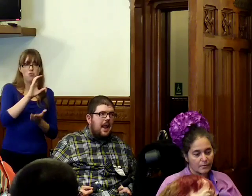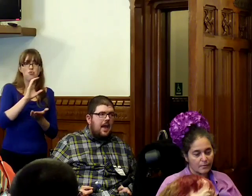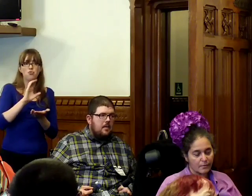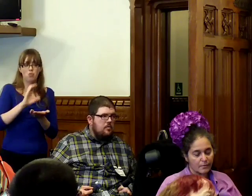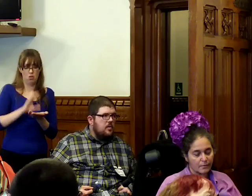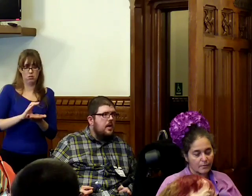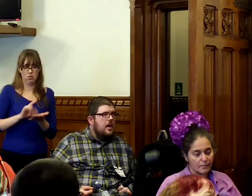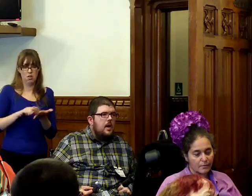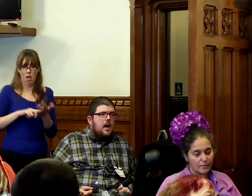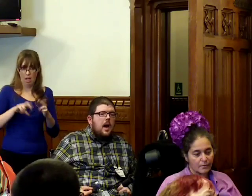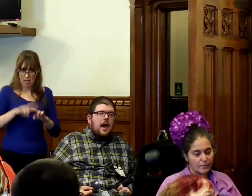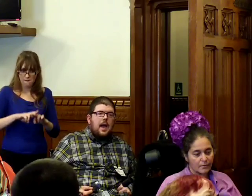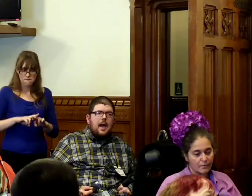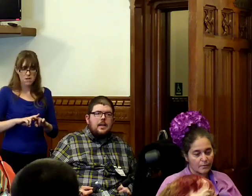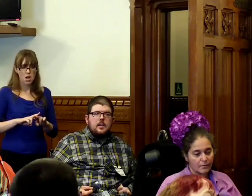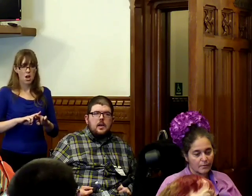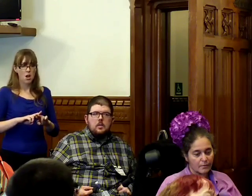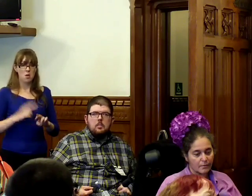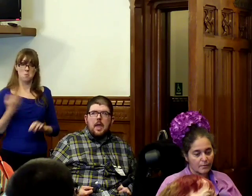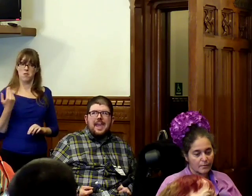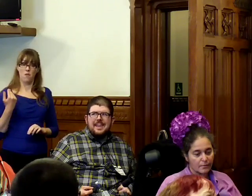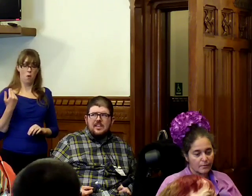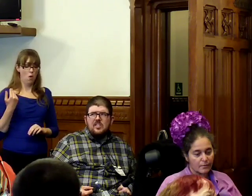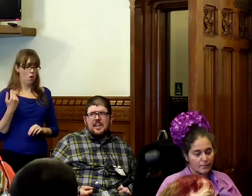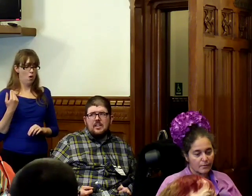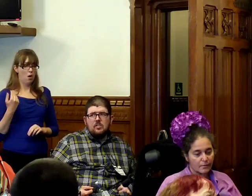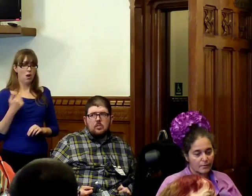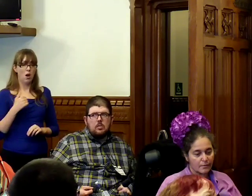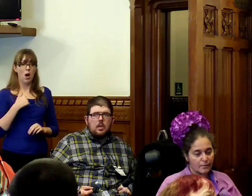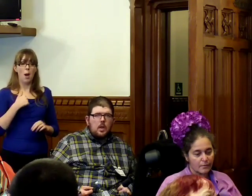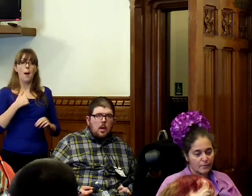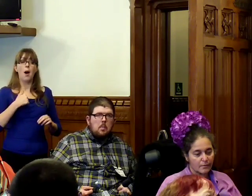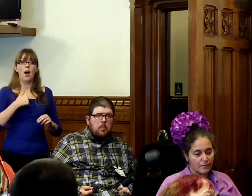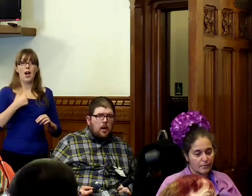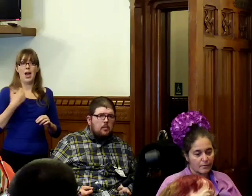the ILF, I had